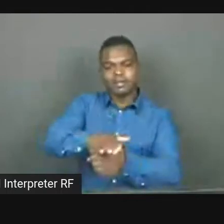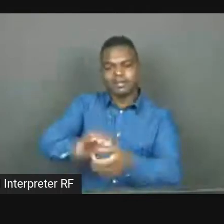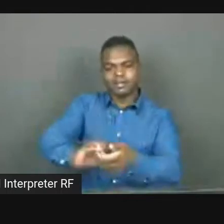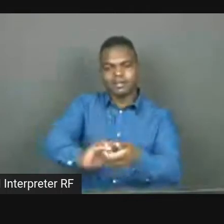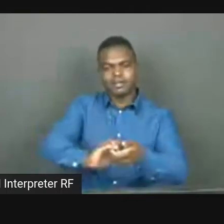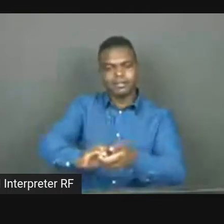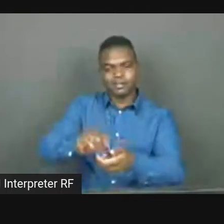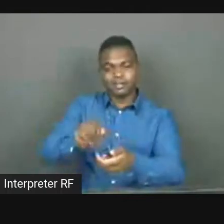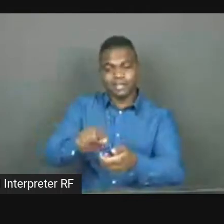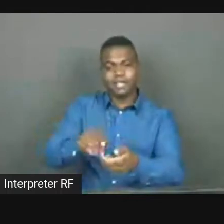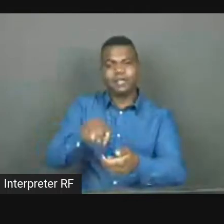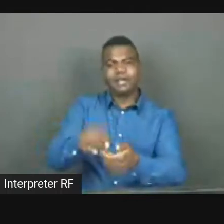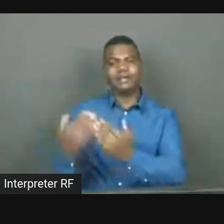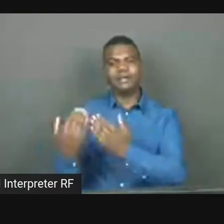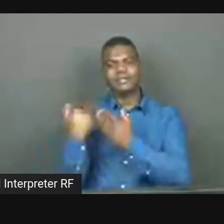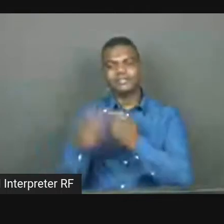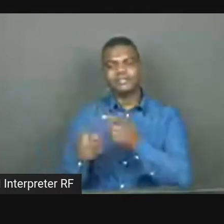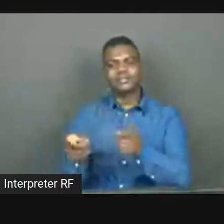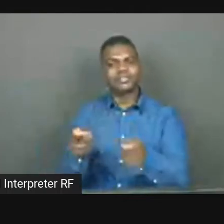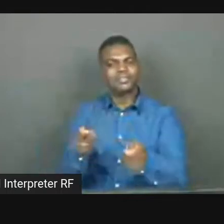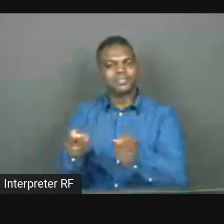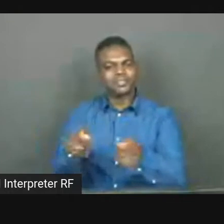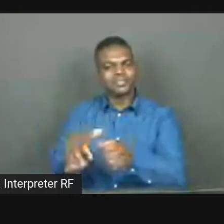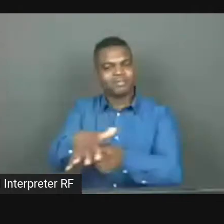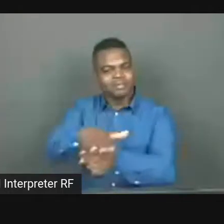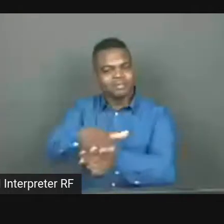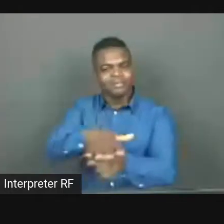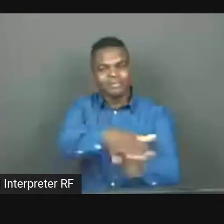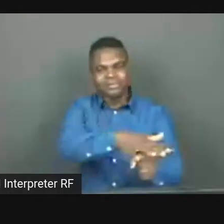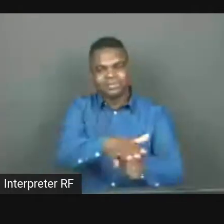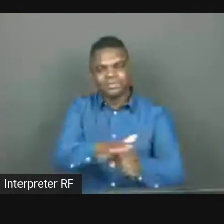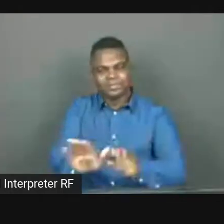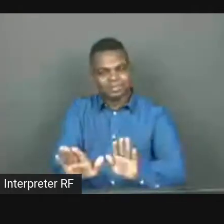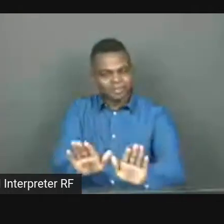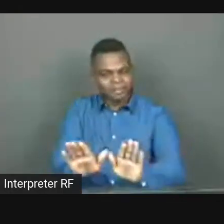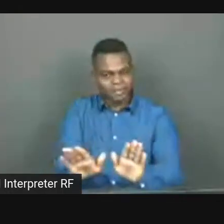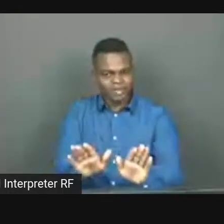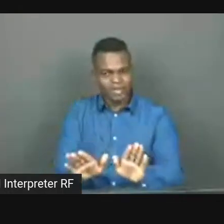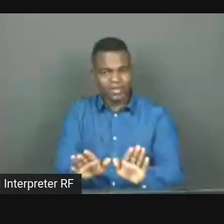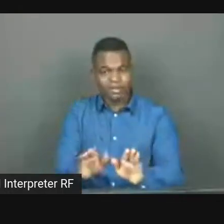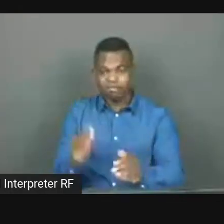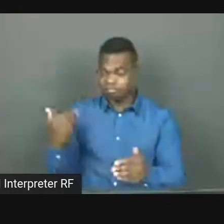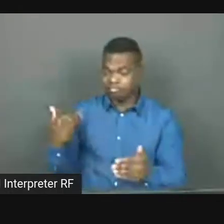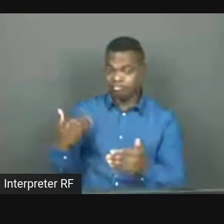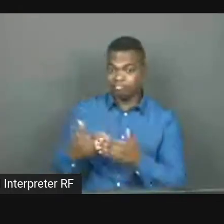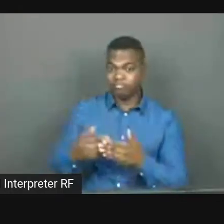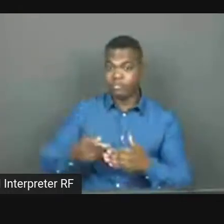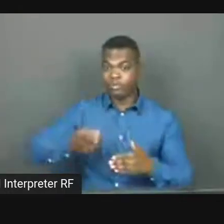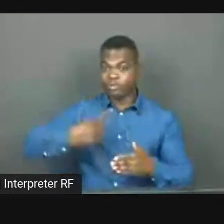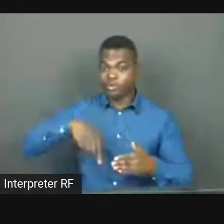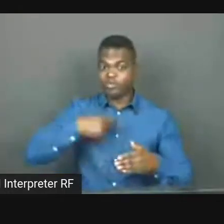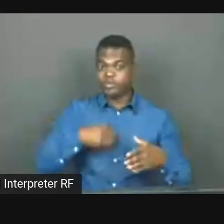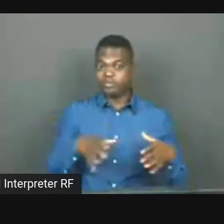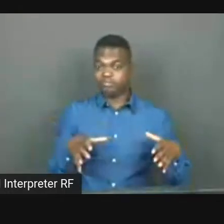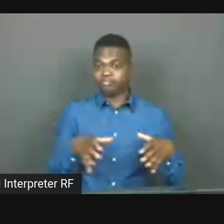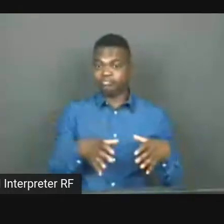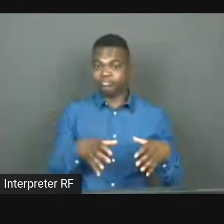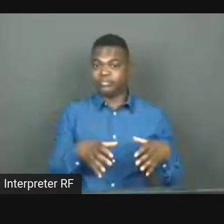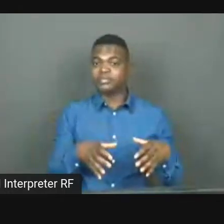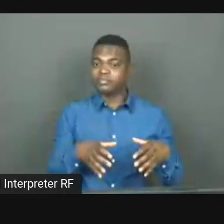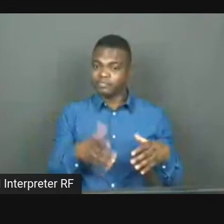are taking part. So, of course, we need to be able to fix these things. And the three things that we're now